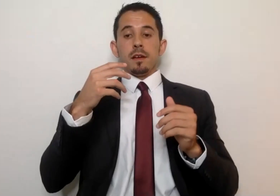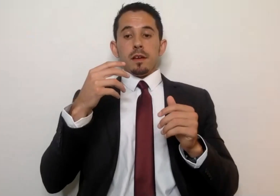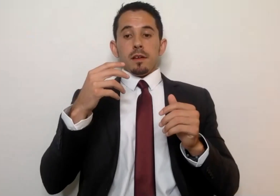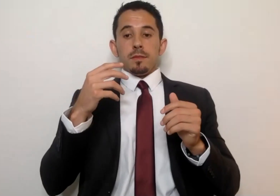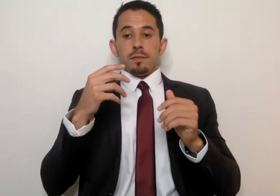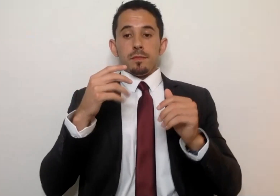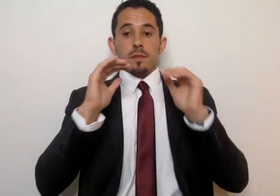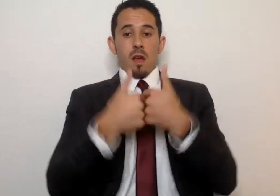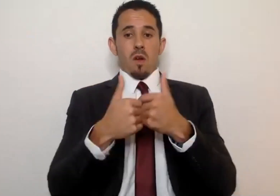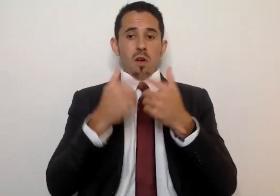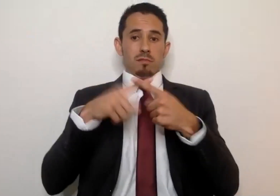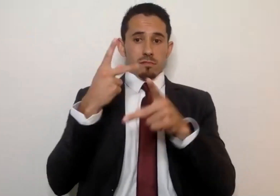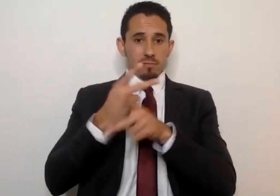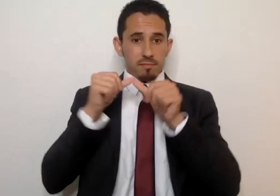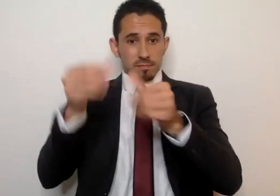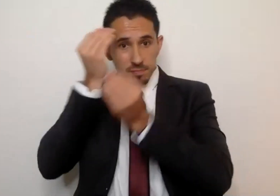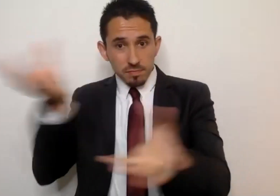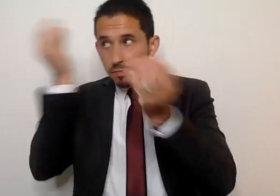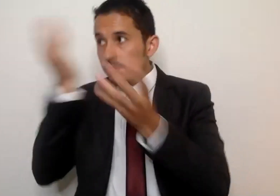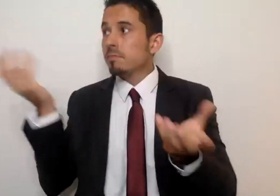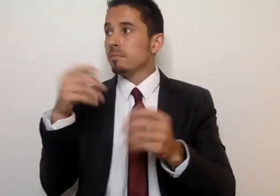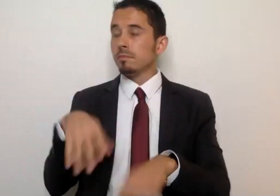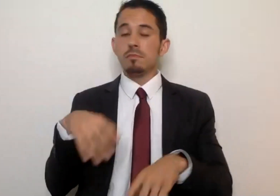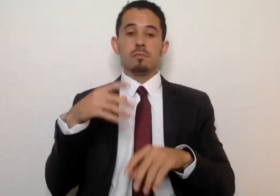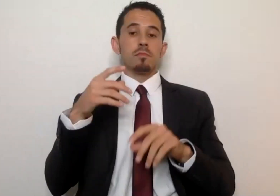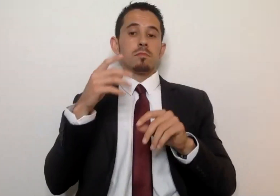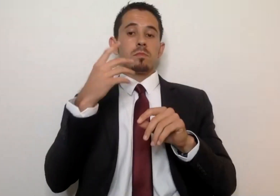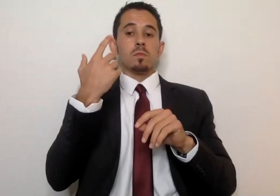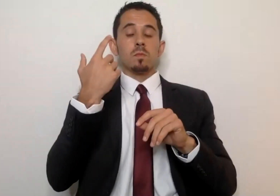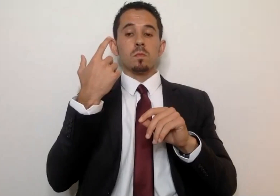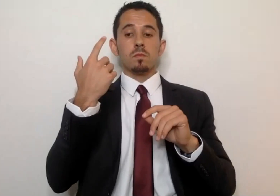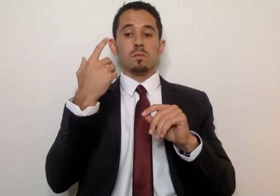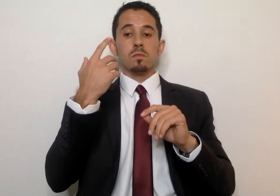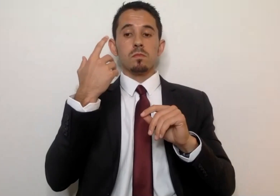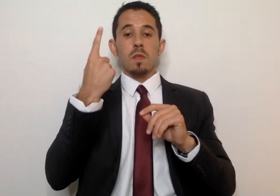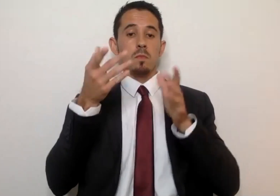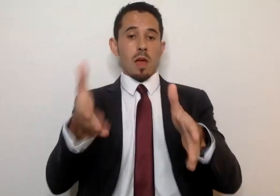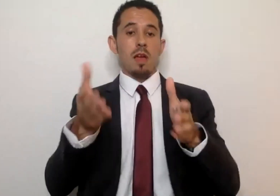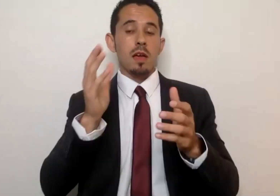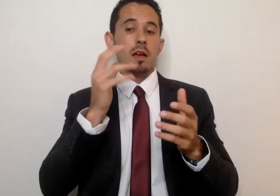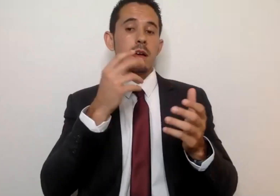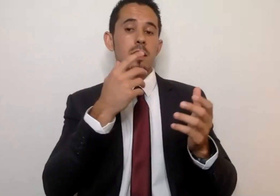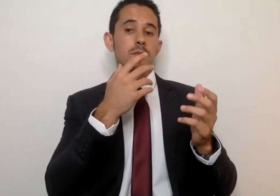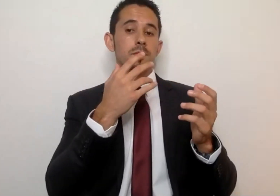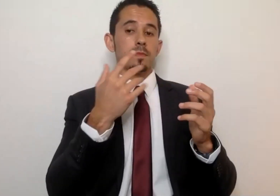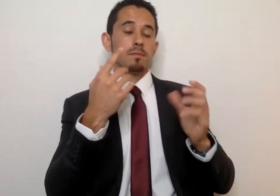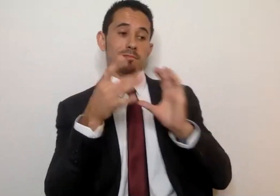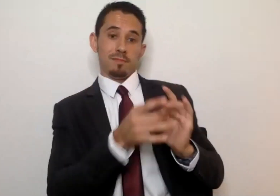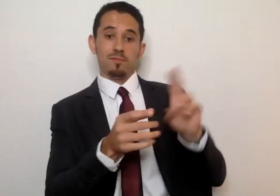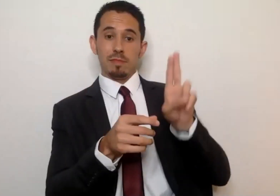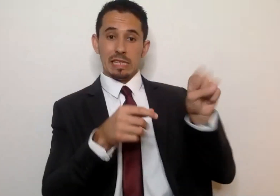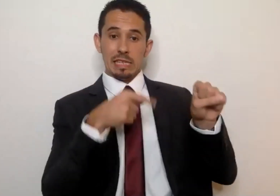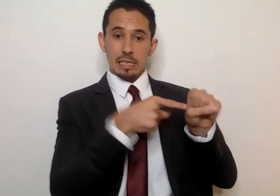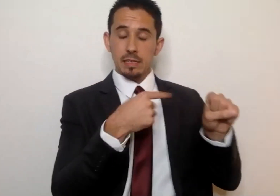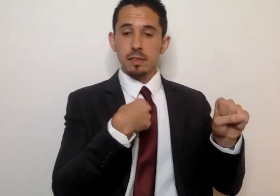is provided on the web. So how can we continue to notify the deaf community of